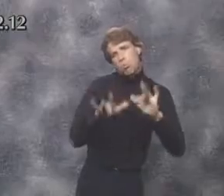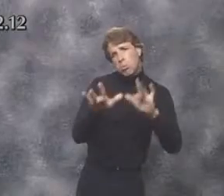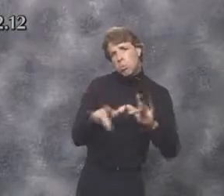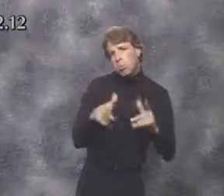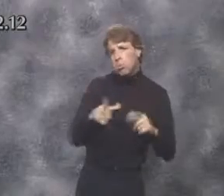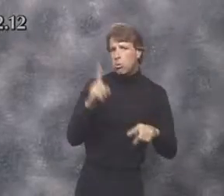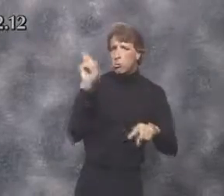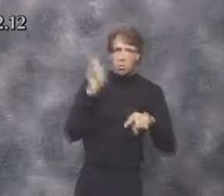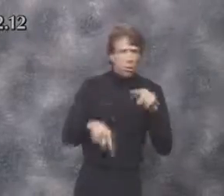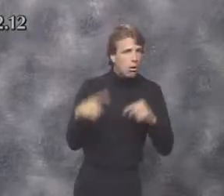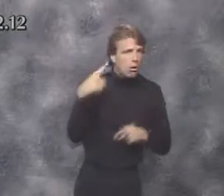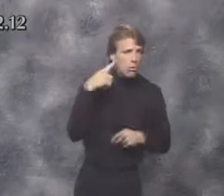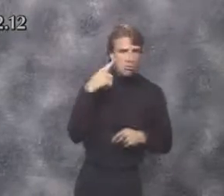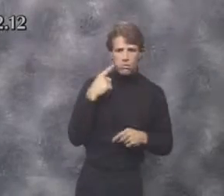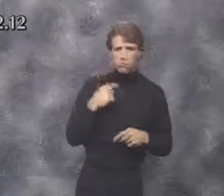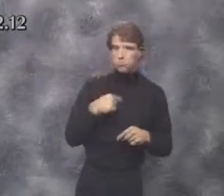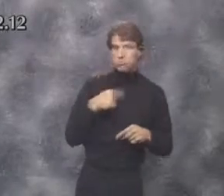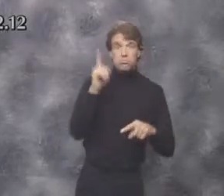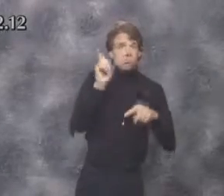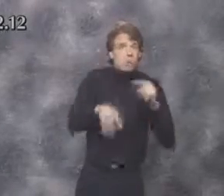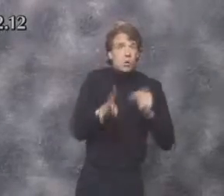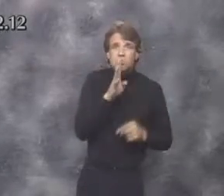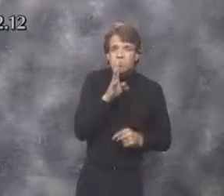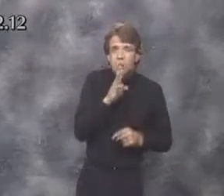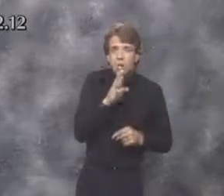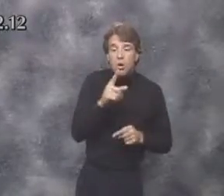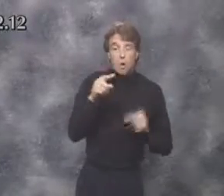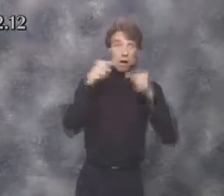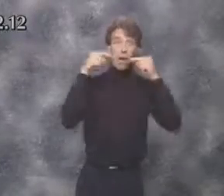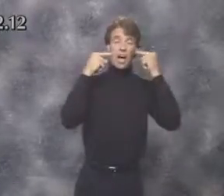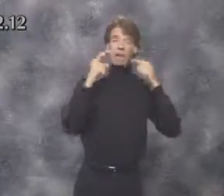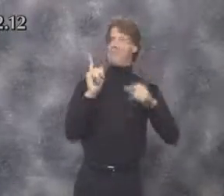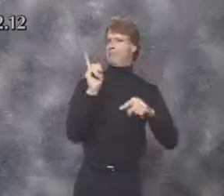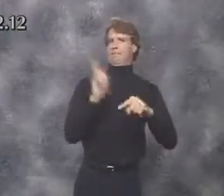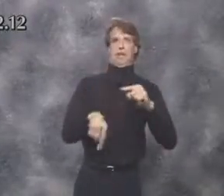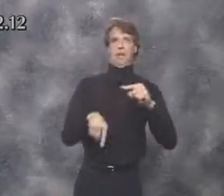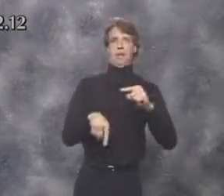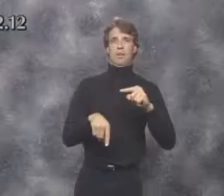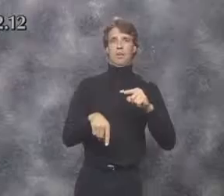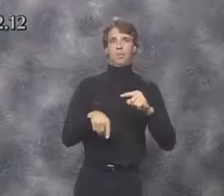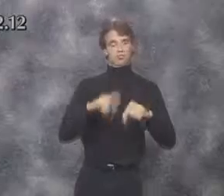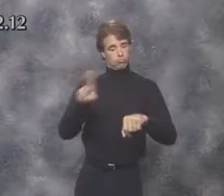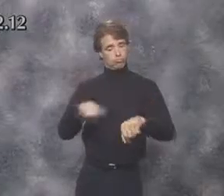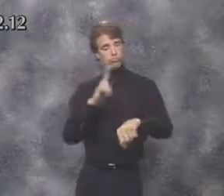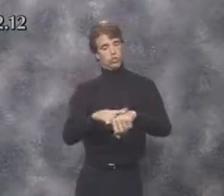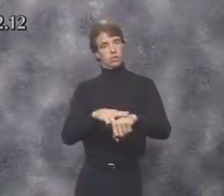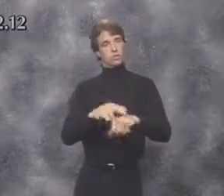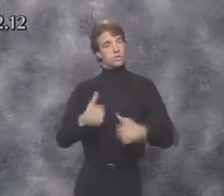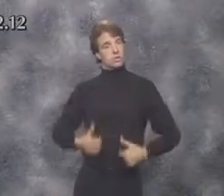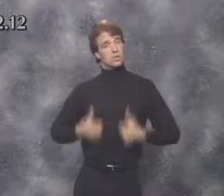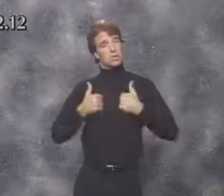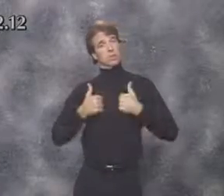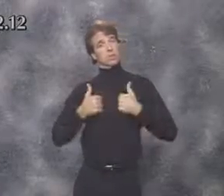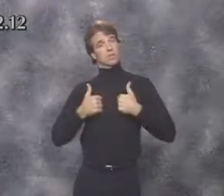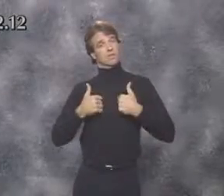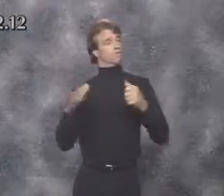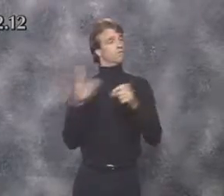pity. They can't hear. They can't talk. They can't laugh. They can't live a normal,